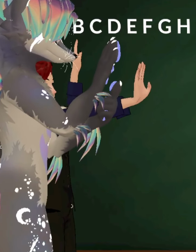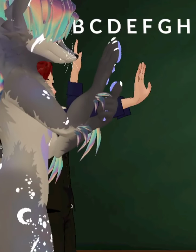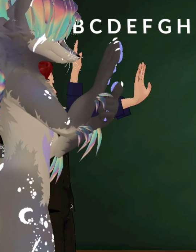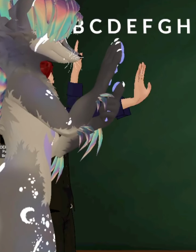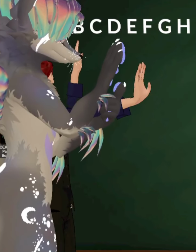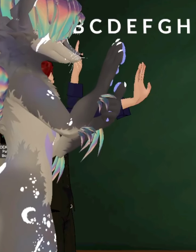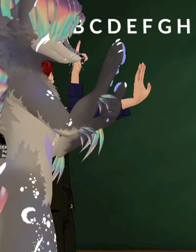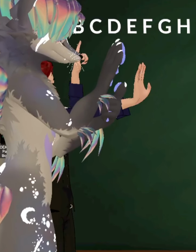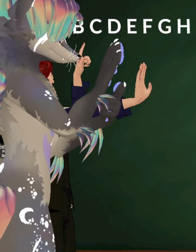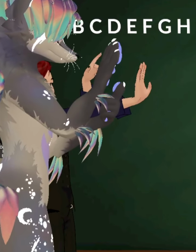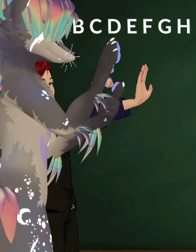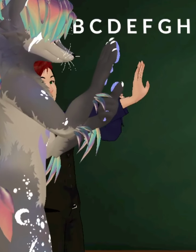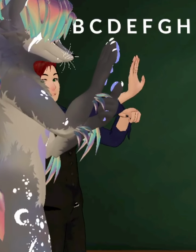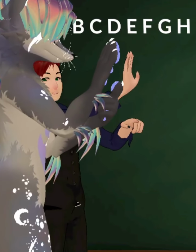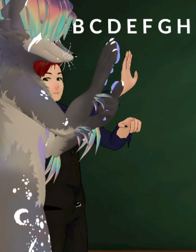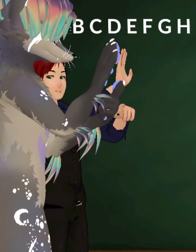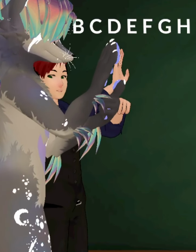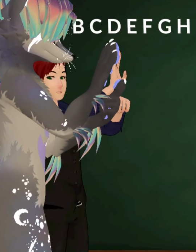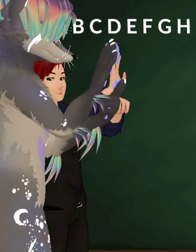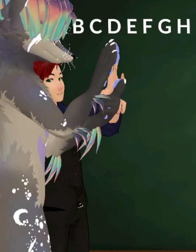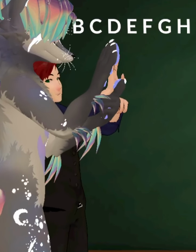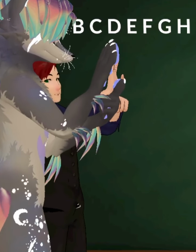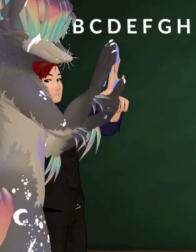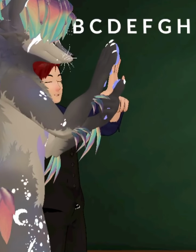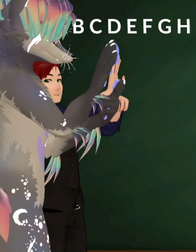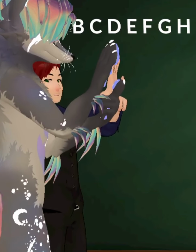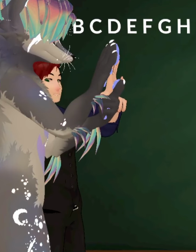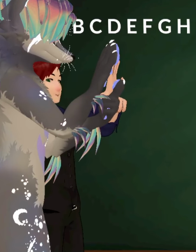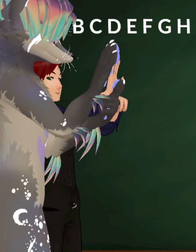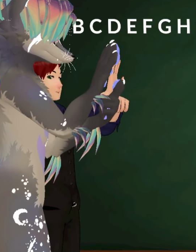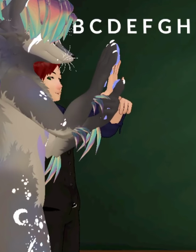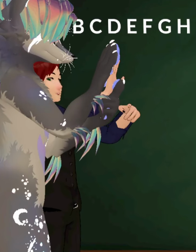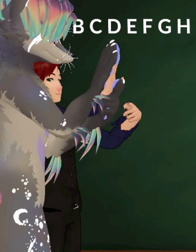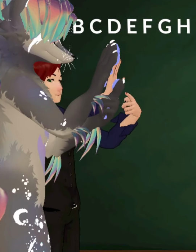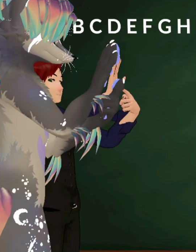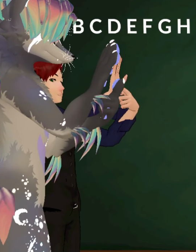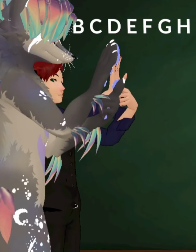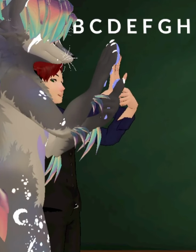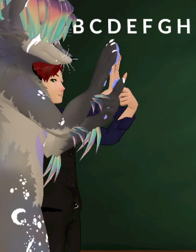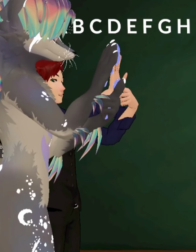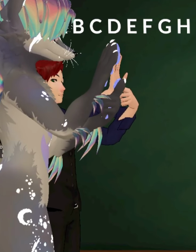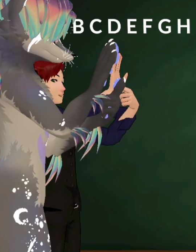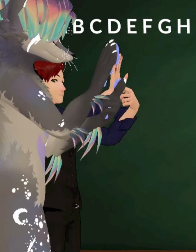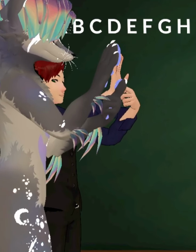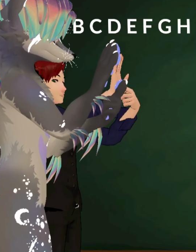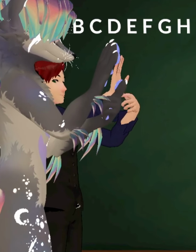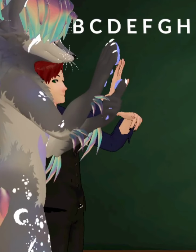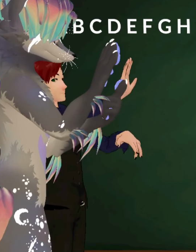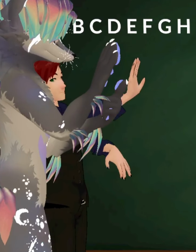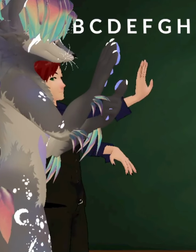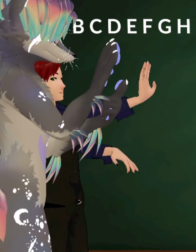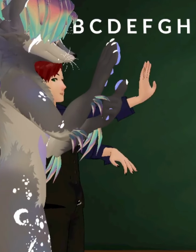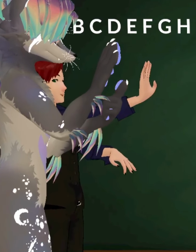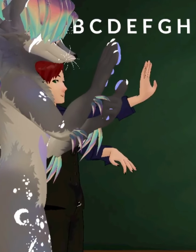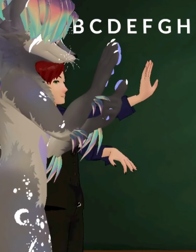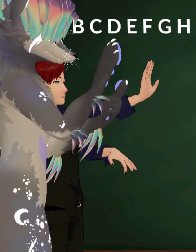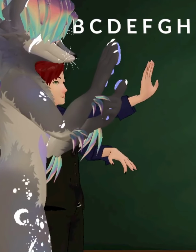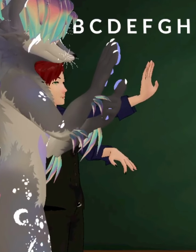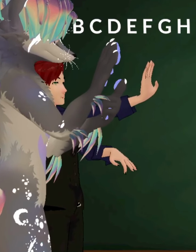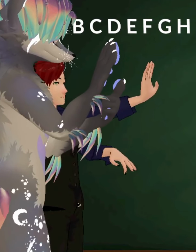in. And on general VR, you have to show it with your other hand. You have to say, hey, this thumb's here. But on index, we can just